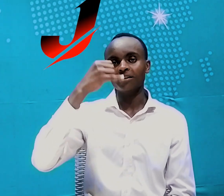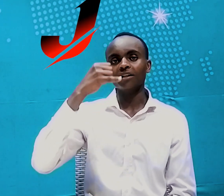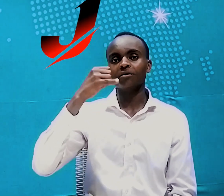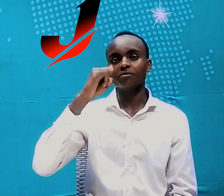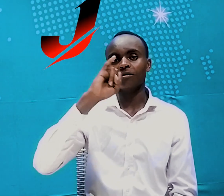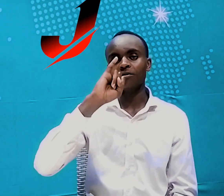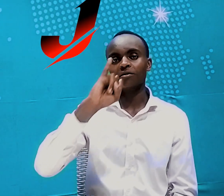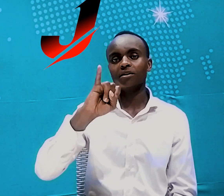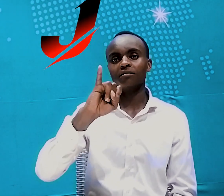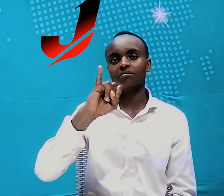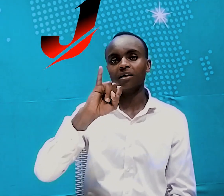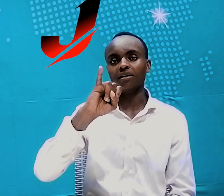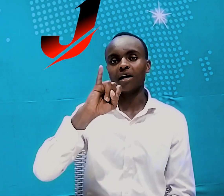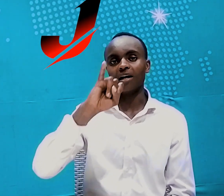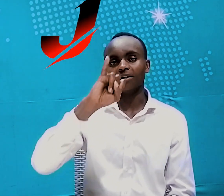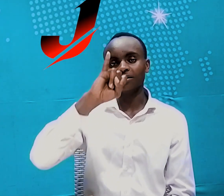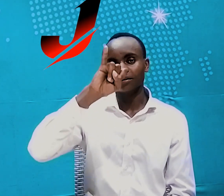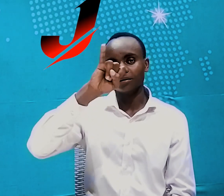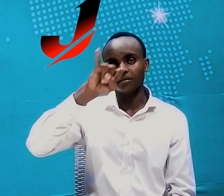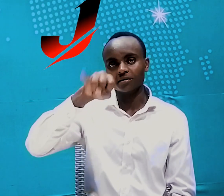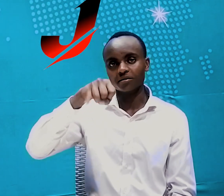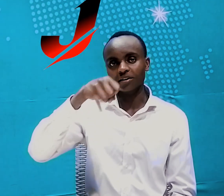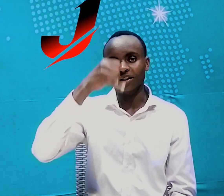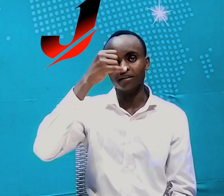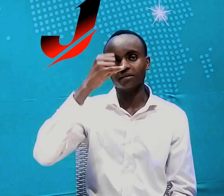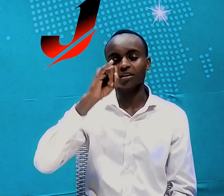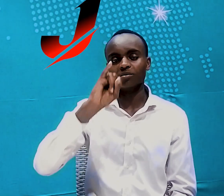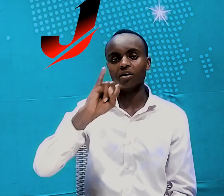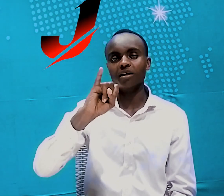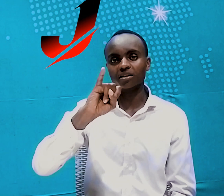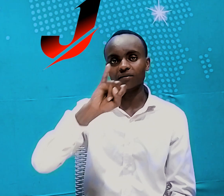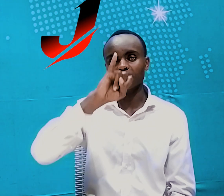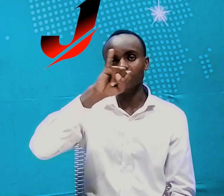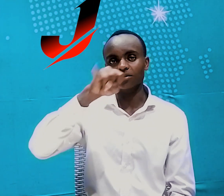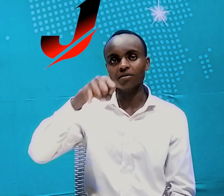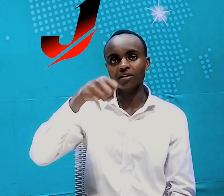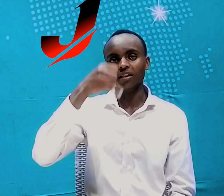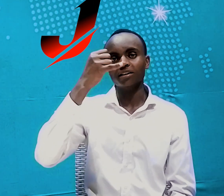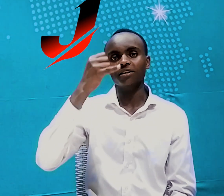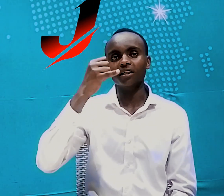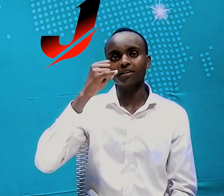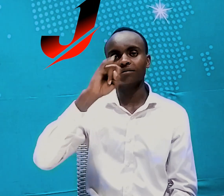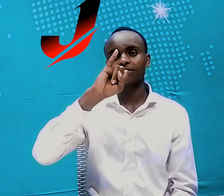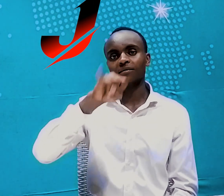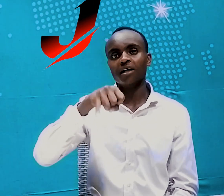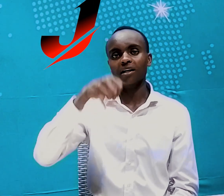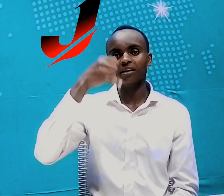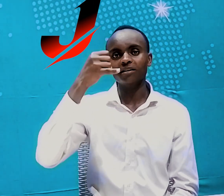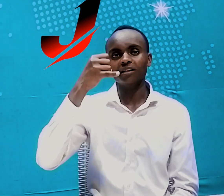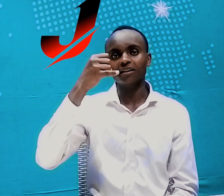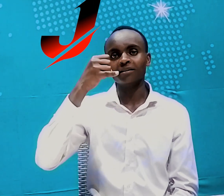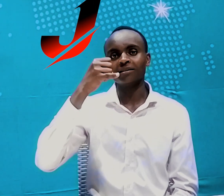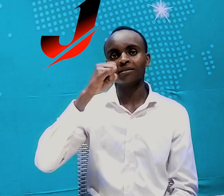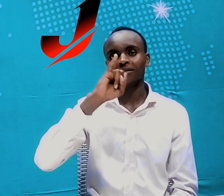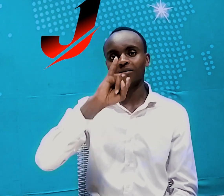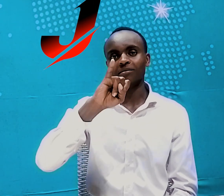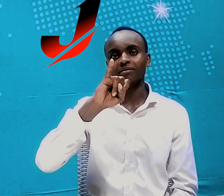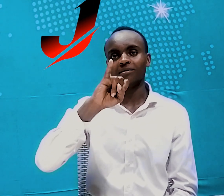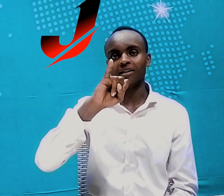J. With using letter I, draw J. A small index finger, draw J. J. The